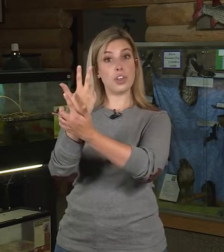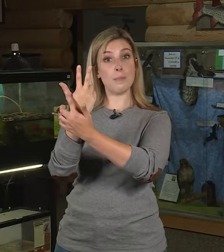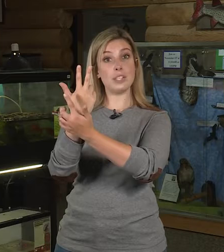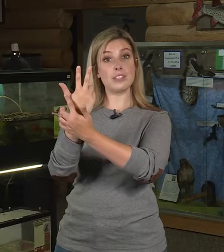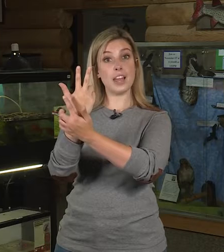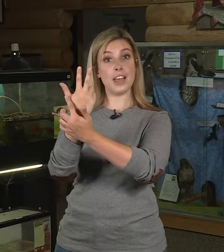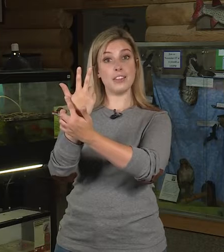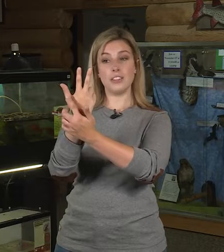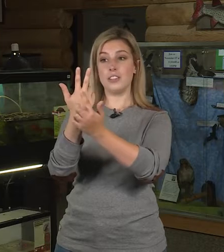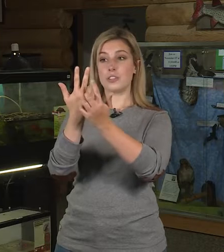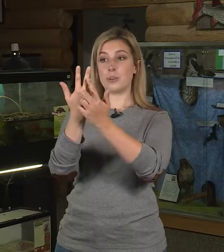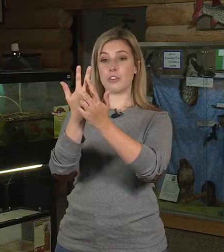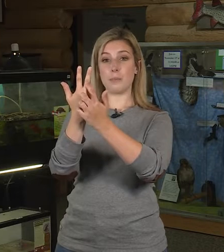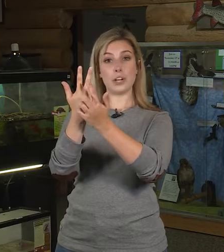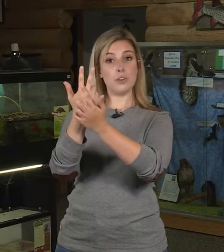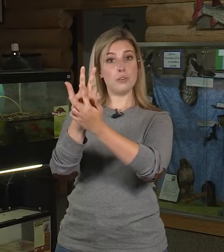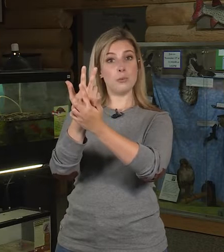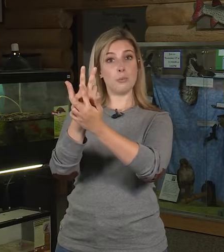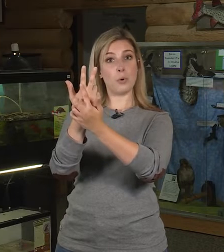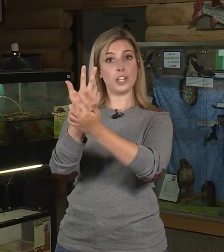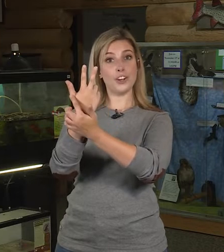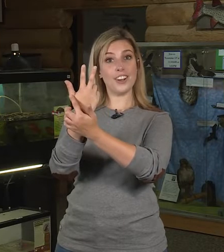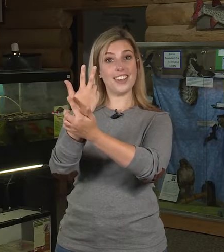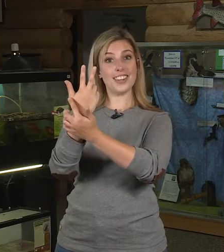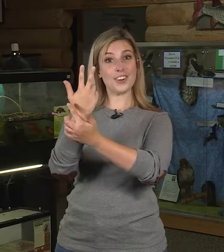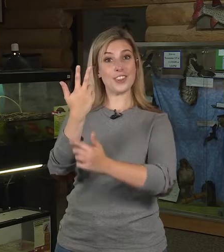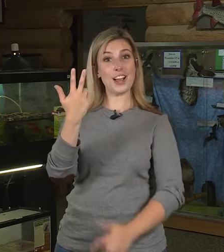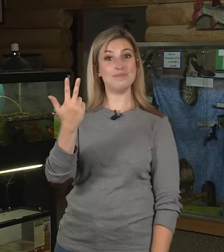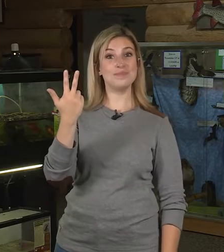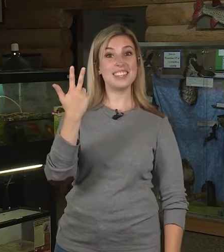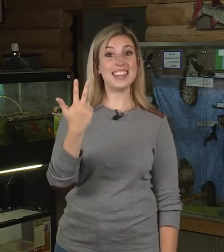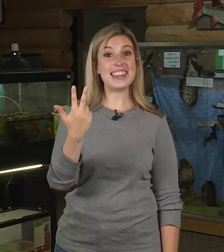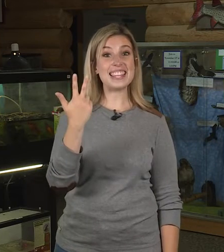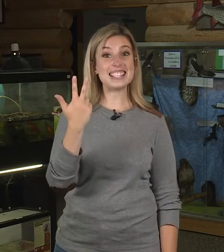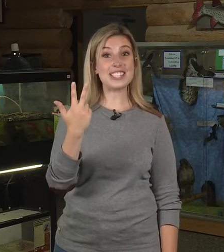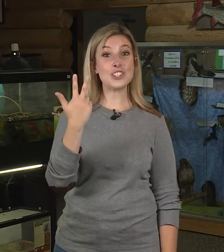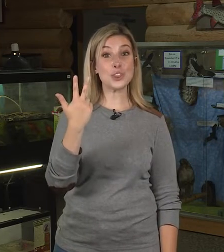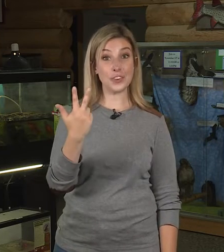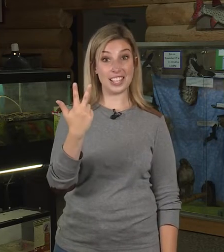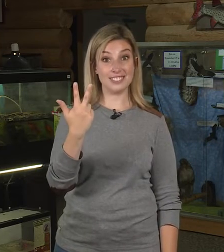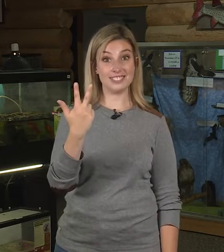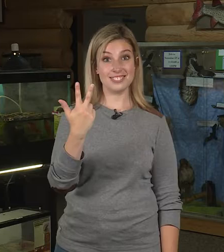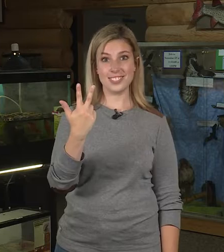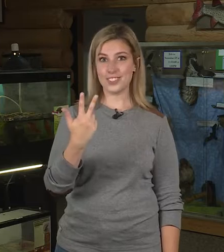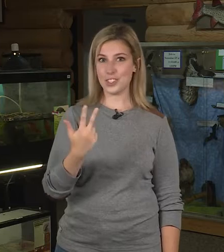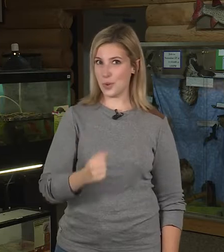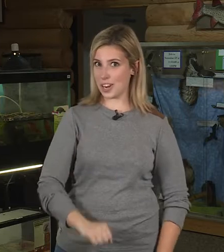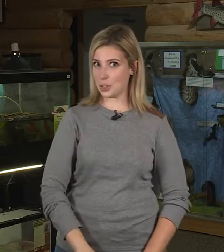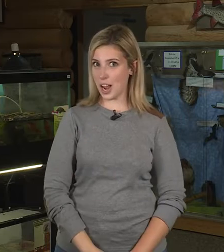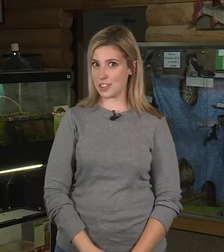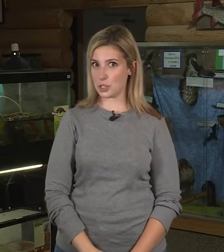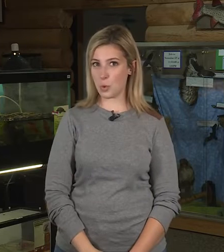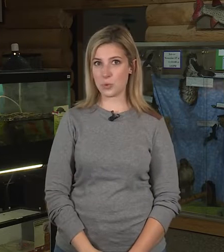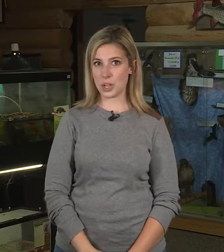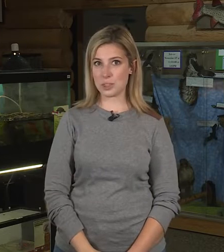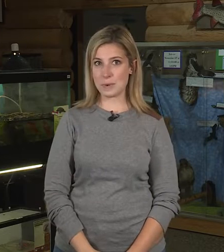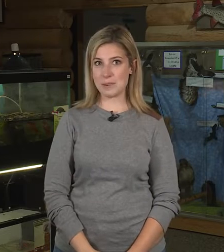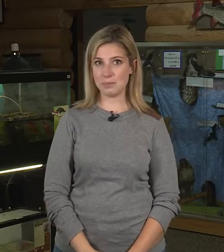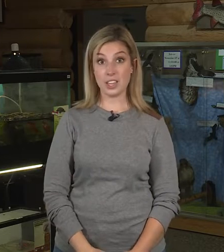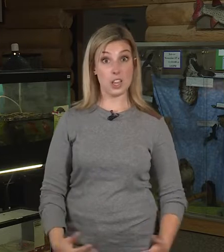thumb instead. So we have our middle, pointer, and then our thumb. And this is 3. Do you want to try this one with me? It